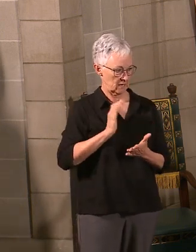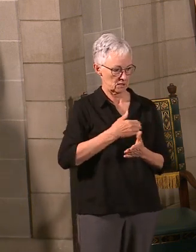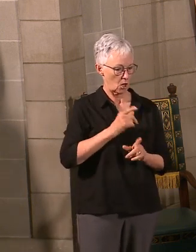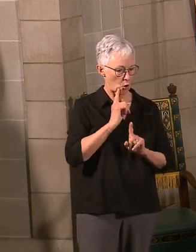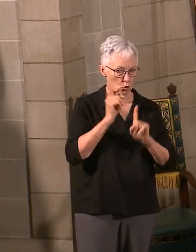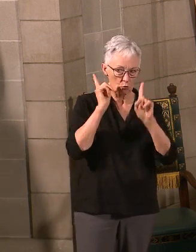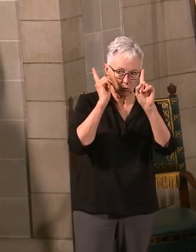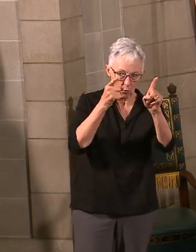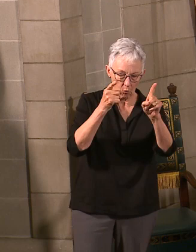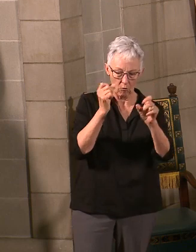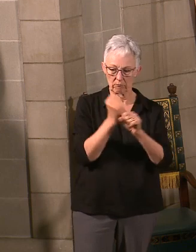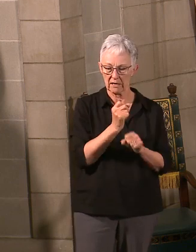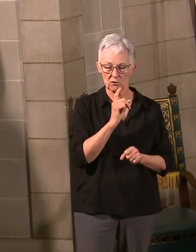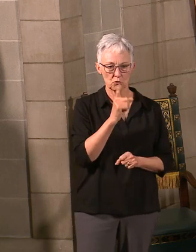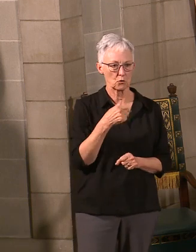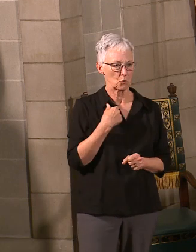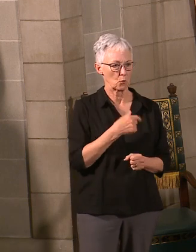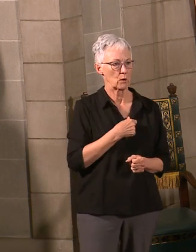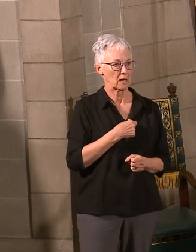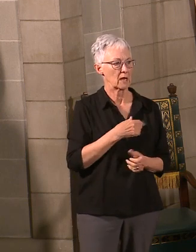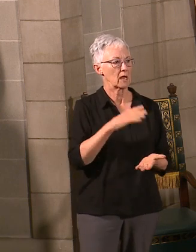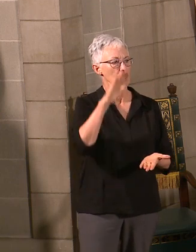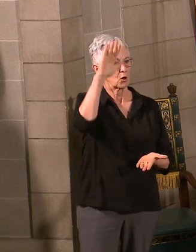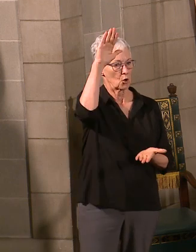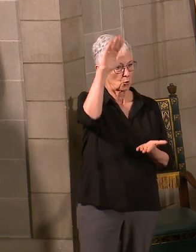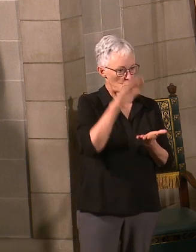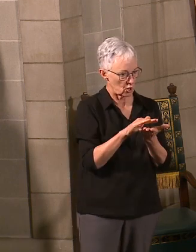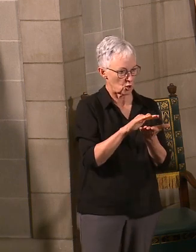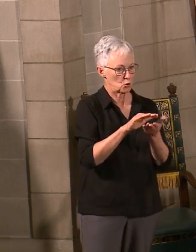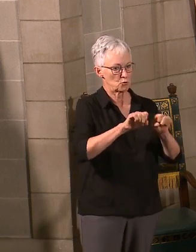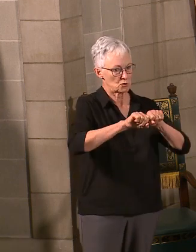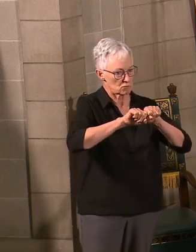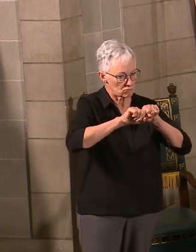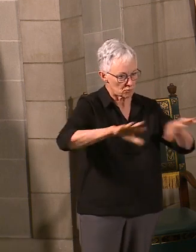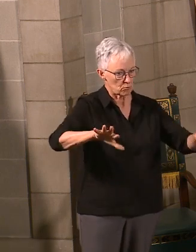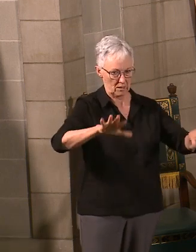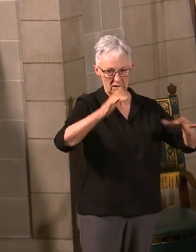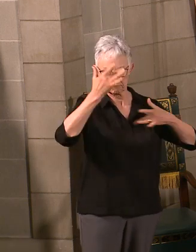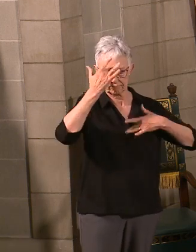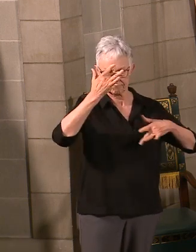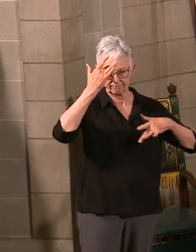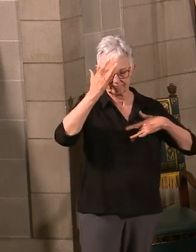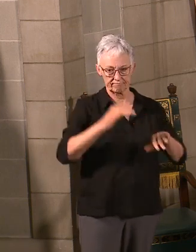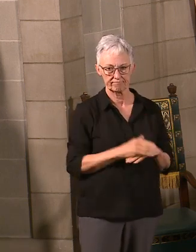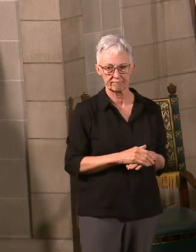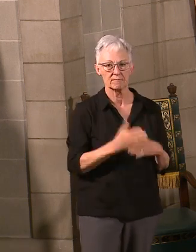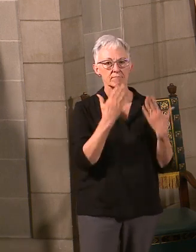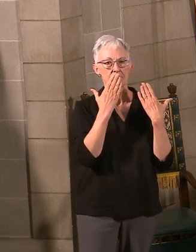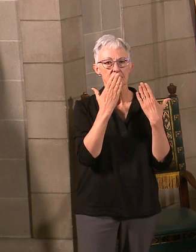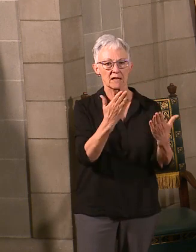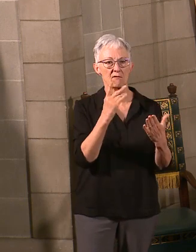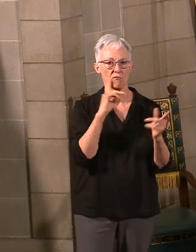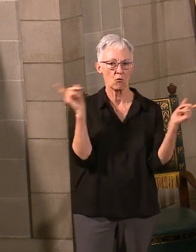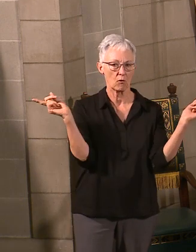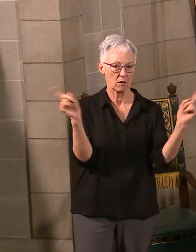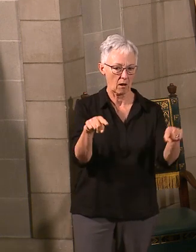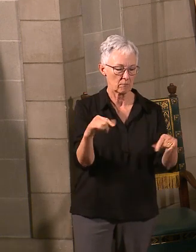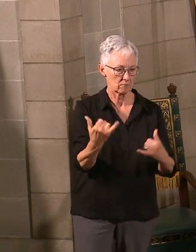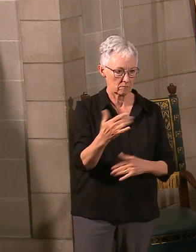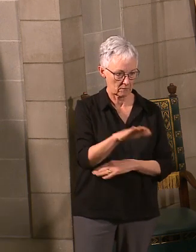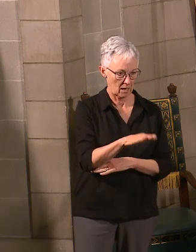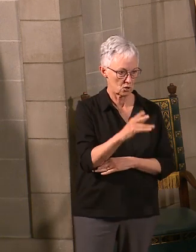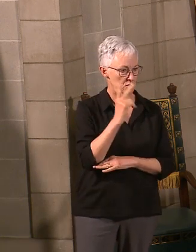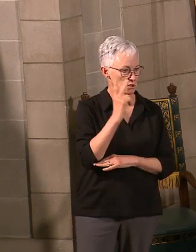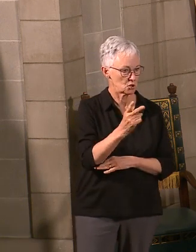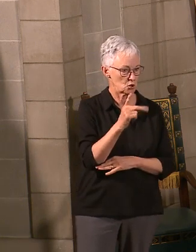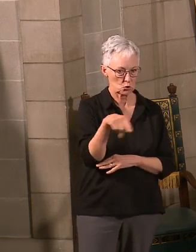we slow down the spread of the virus here and not overwhelm our healthcare system. So again, folks, thank you all very much for joining us here this afternoon. We will see you back